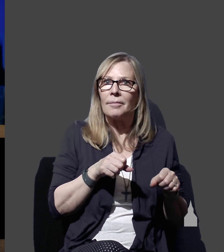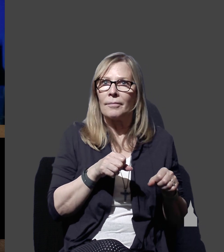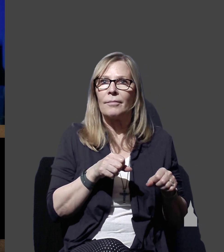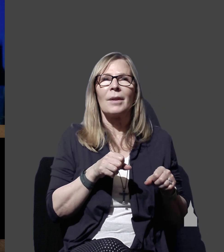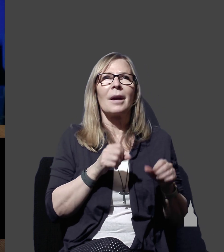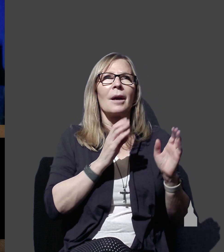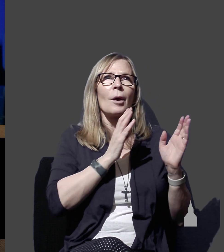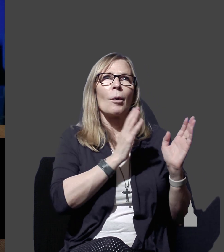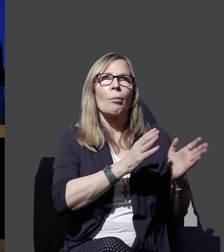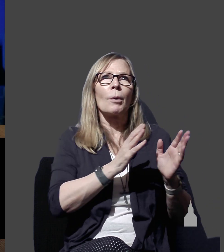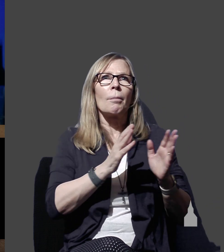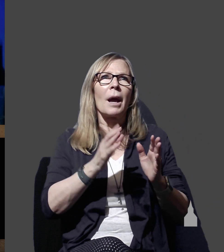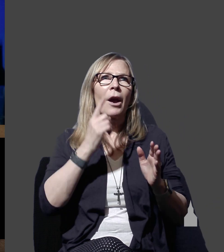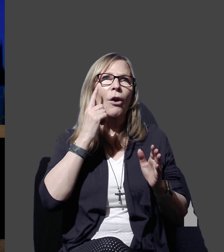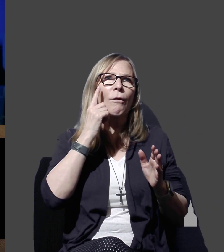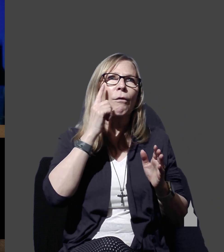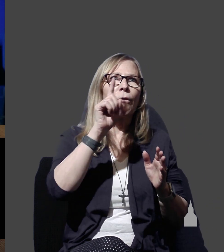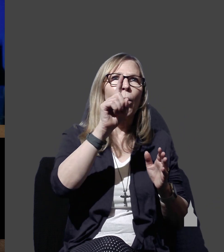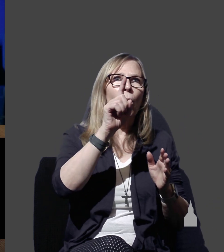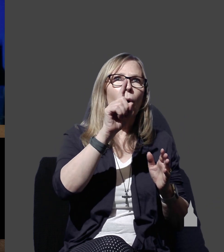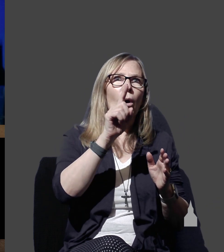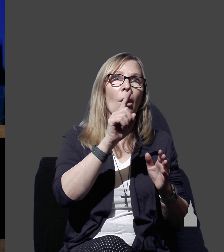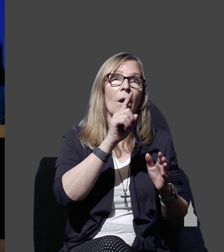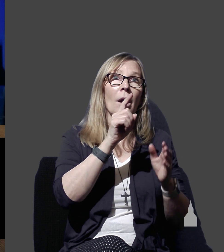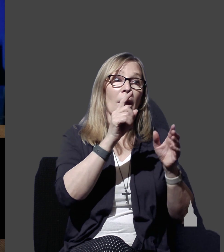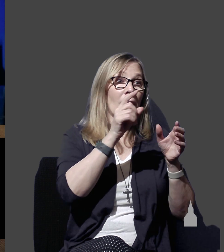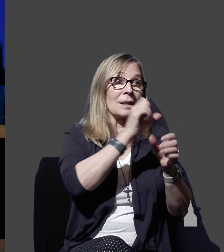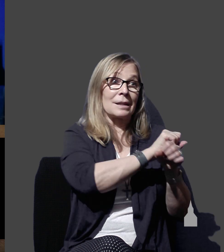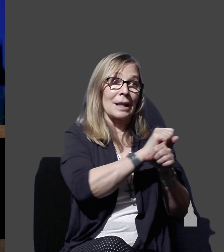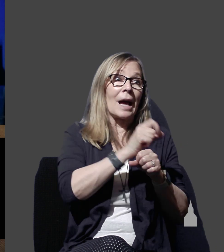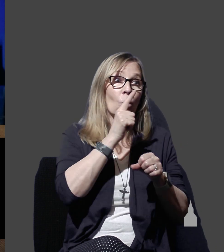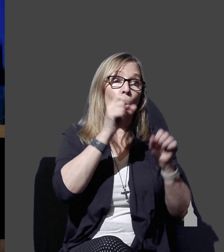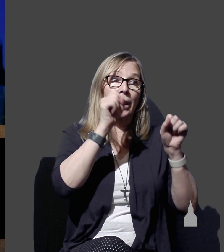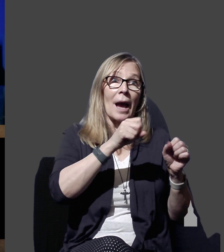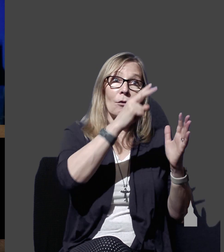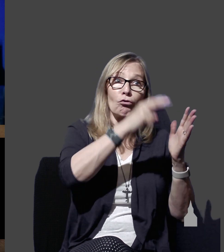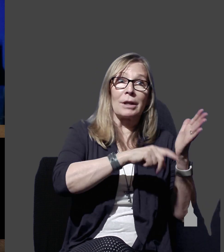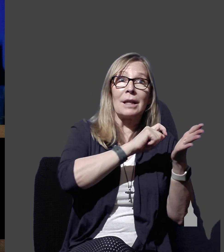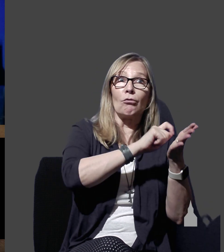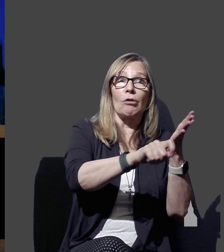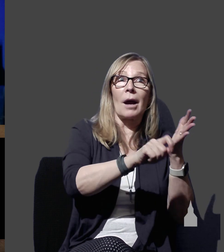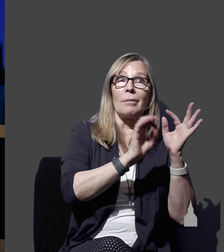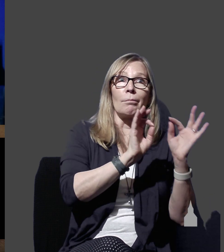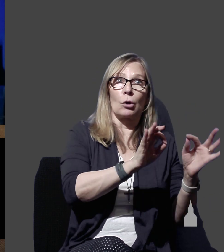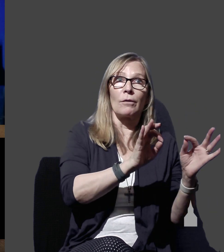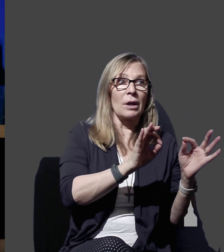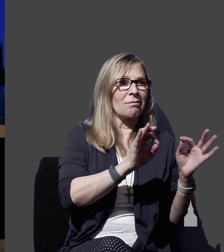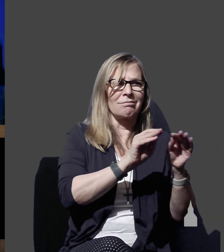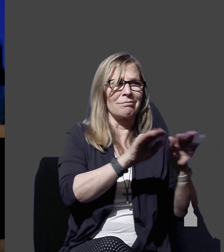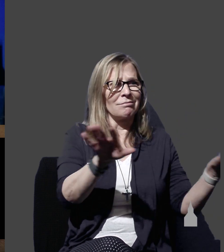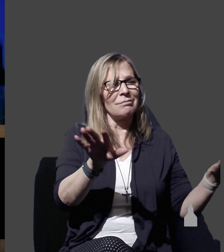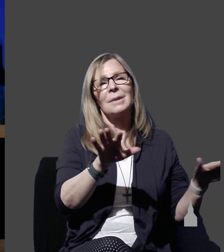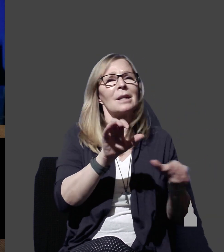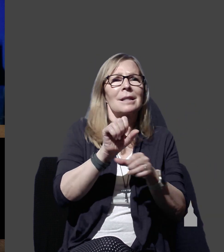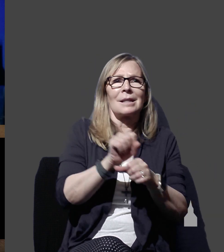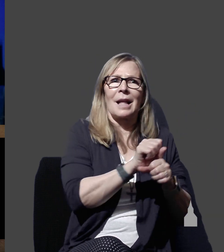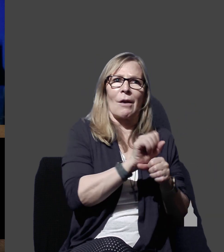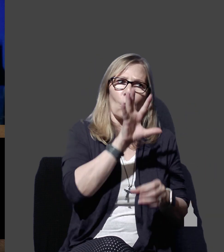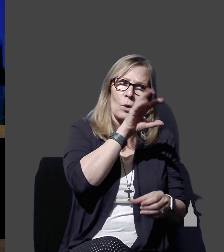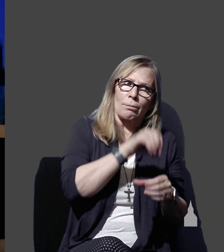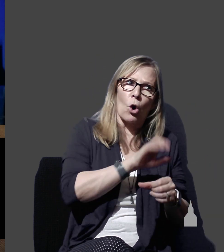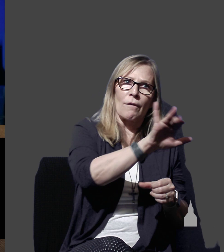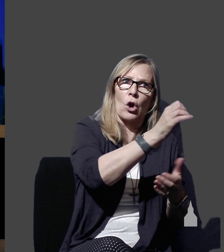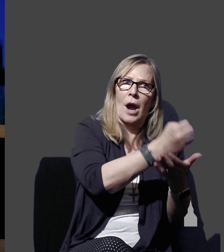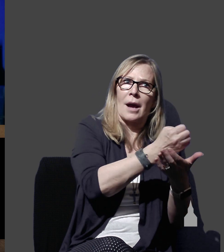urban literate slaves, but it pervaded Roman society. In other words, slavery was a part of the economic